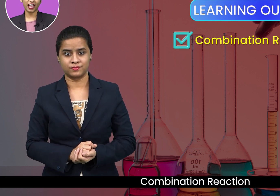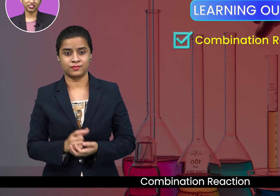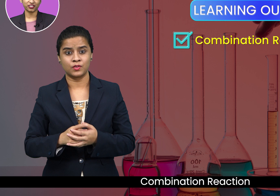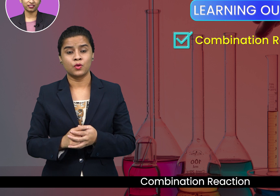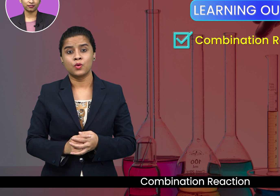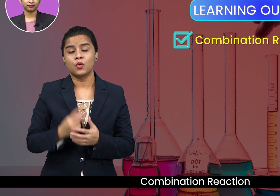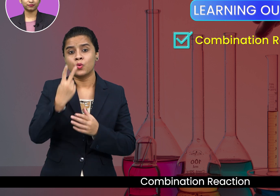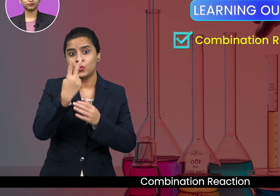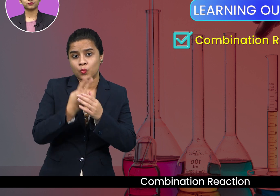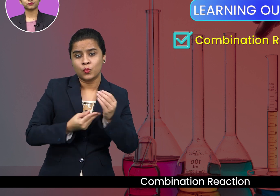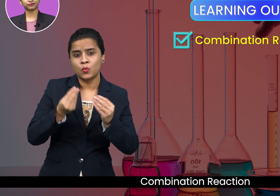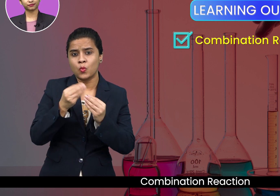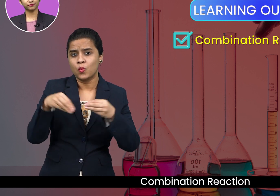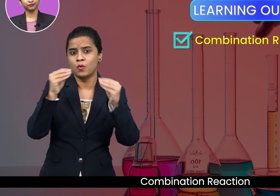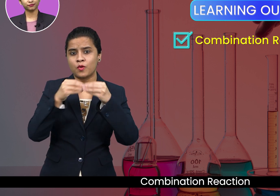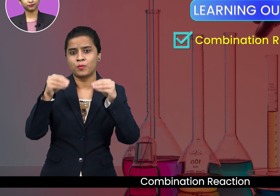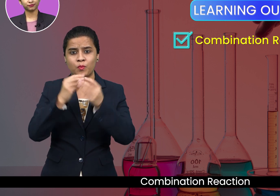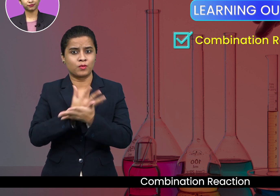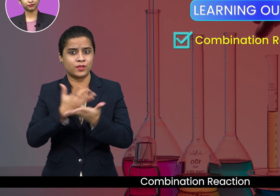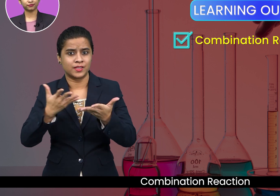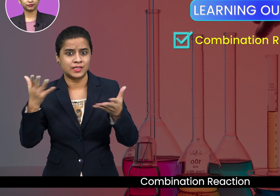combination reaction,